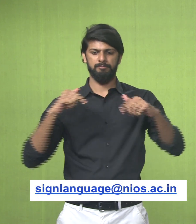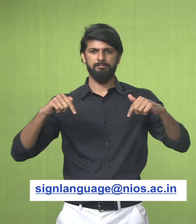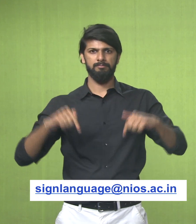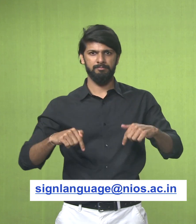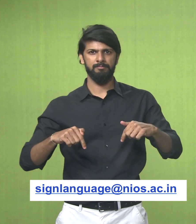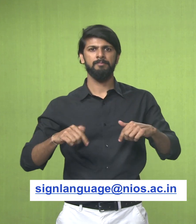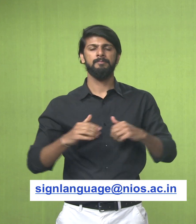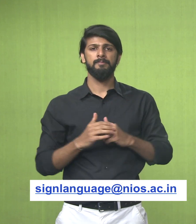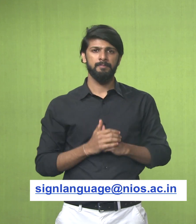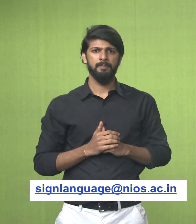signlanguage@nios.ac.in.